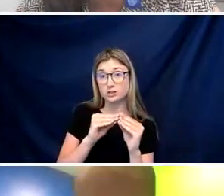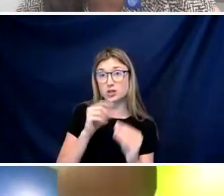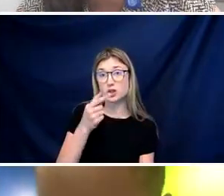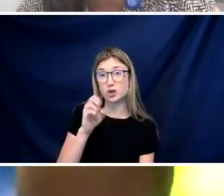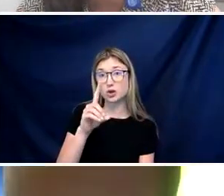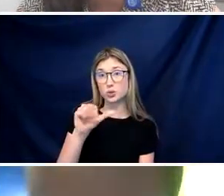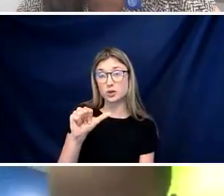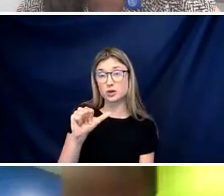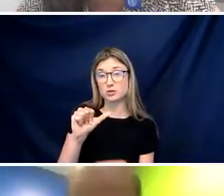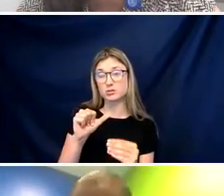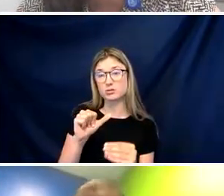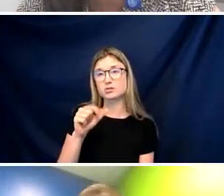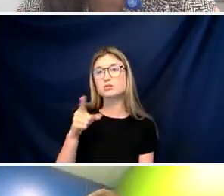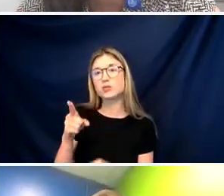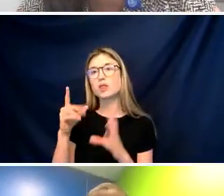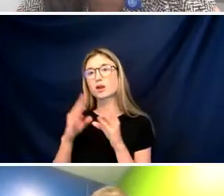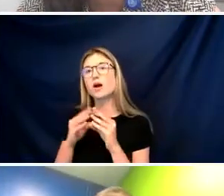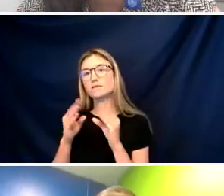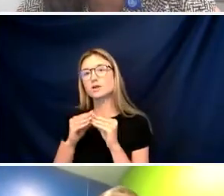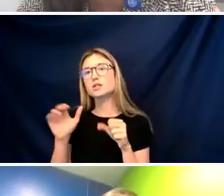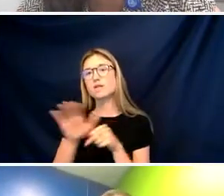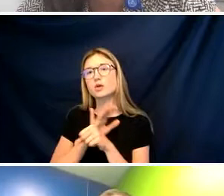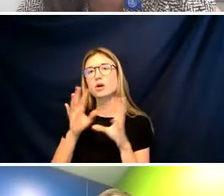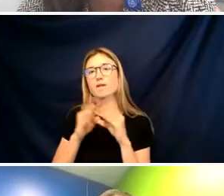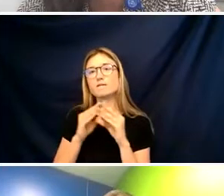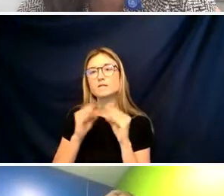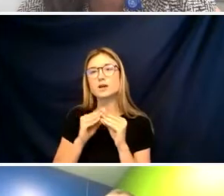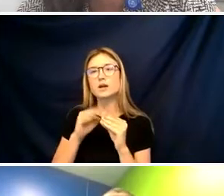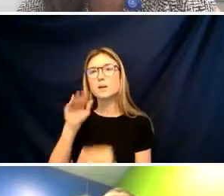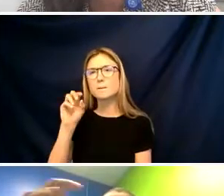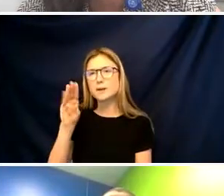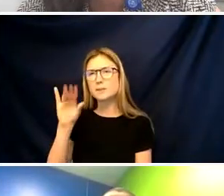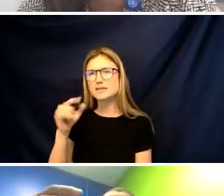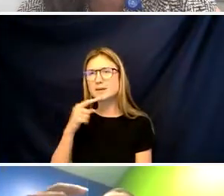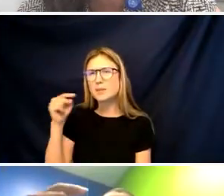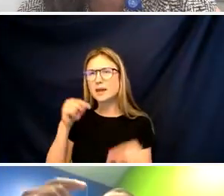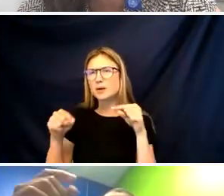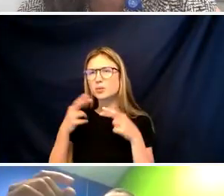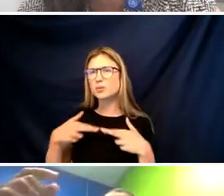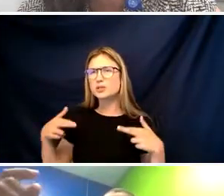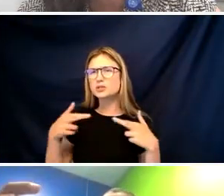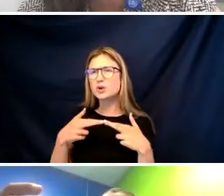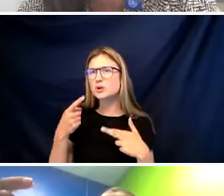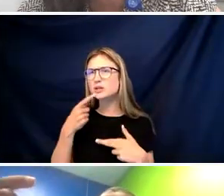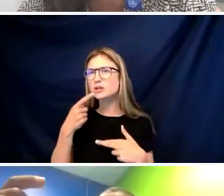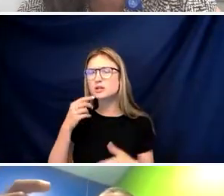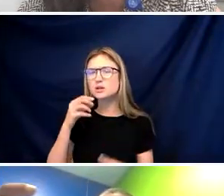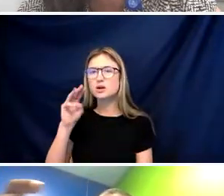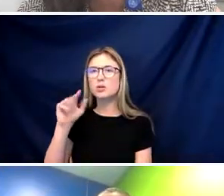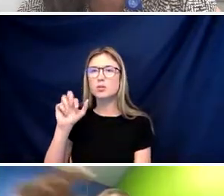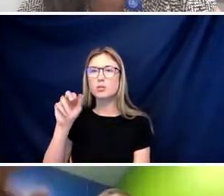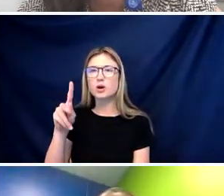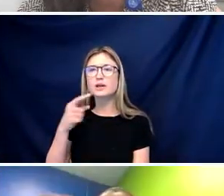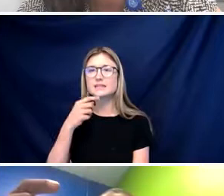go back to the regional, you said that, what were they given? Sam Buckley is with the Regional Planning Commission, and